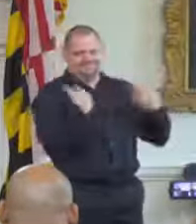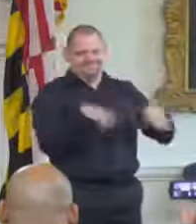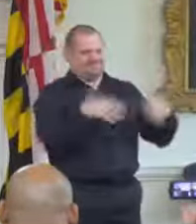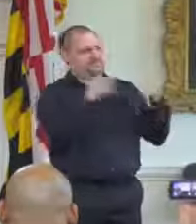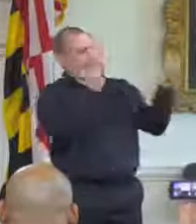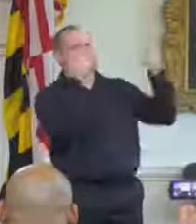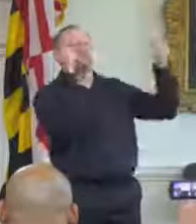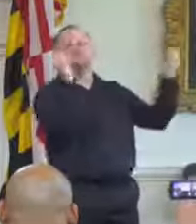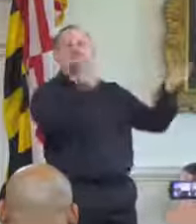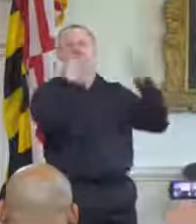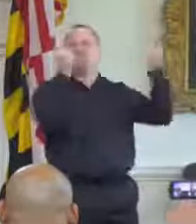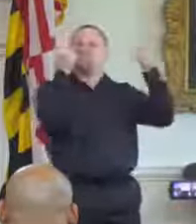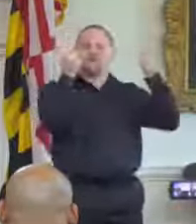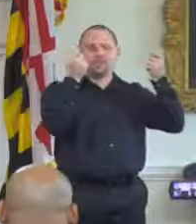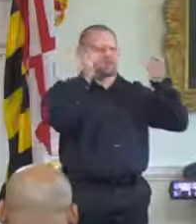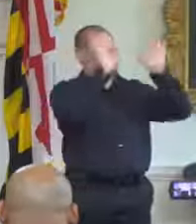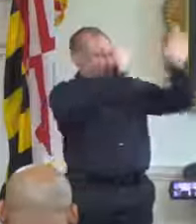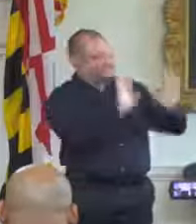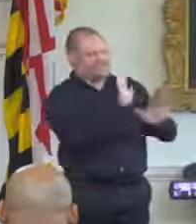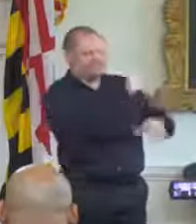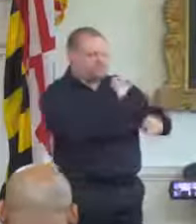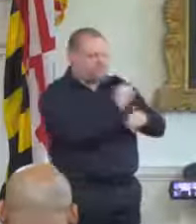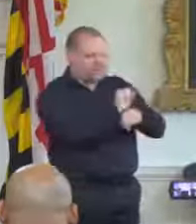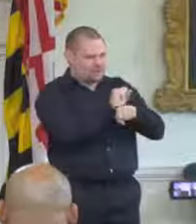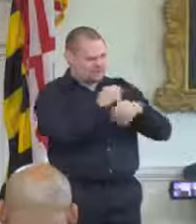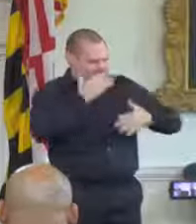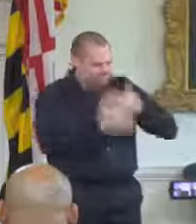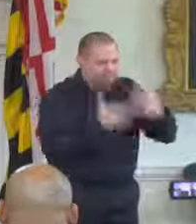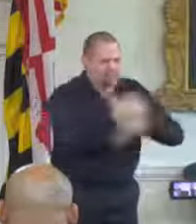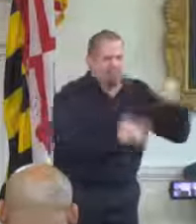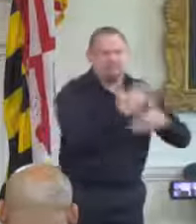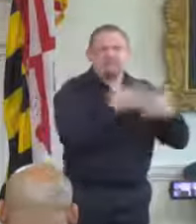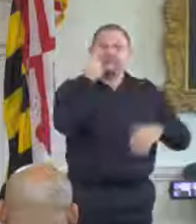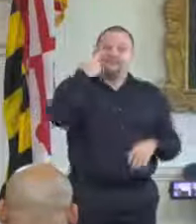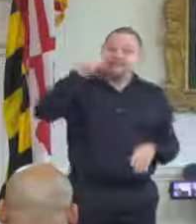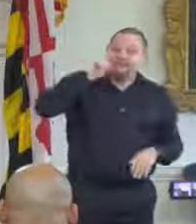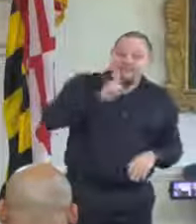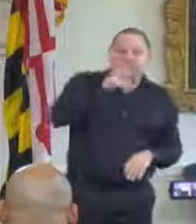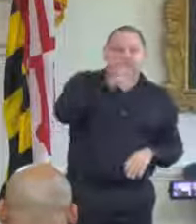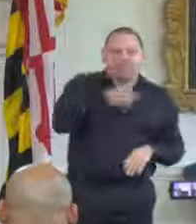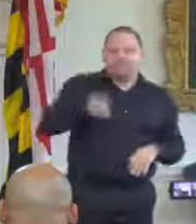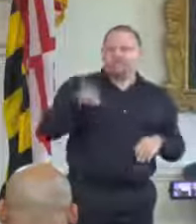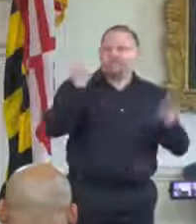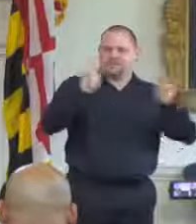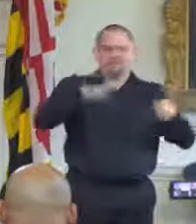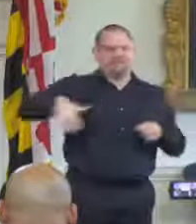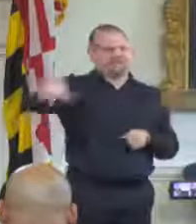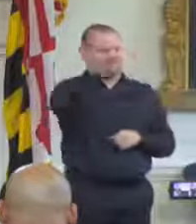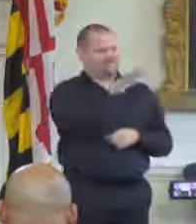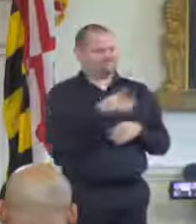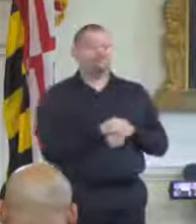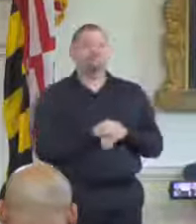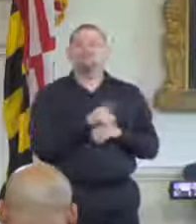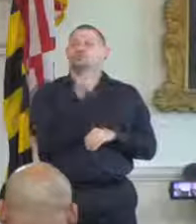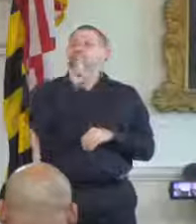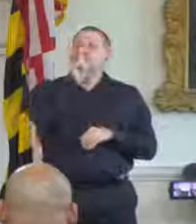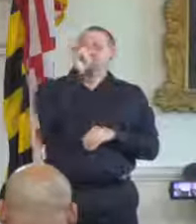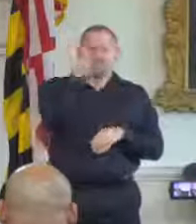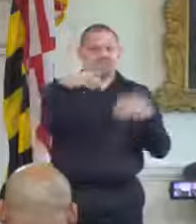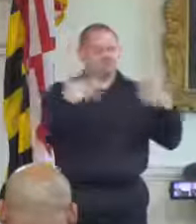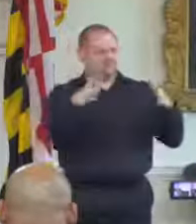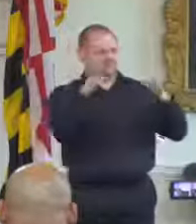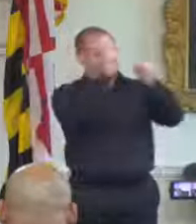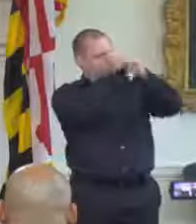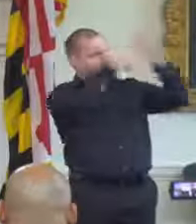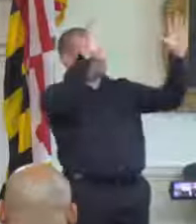work being done across our state on behalf of a very important mission. Kelby, thank